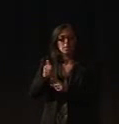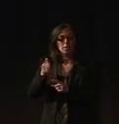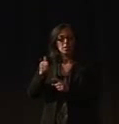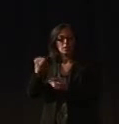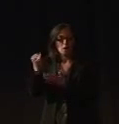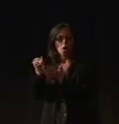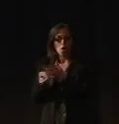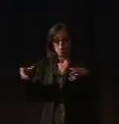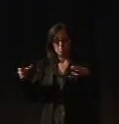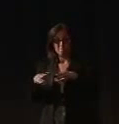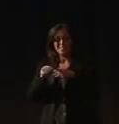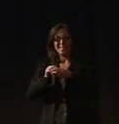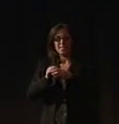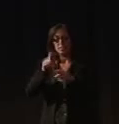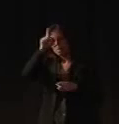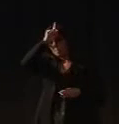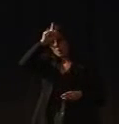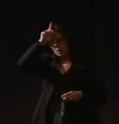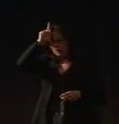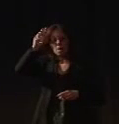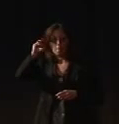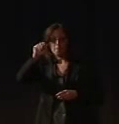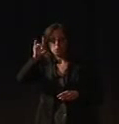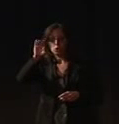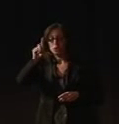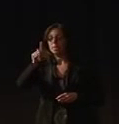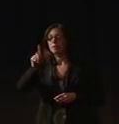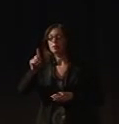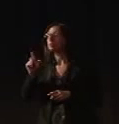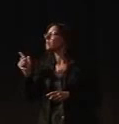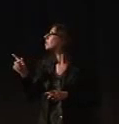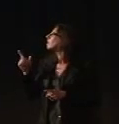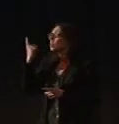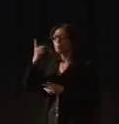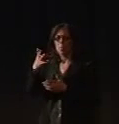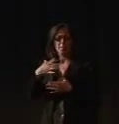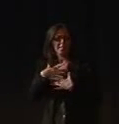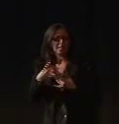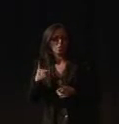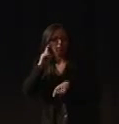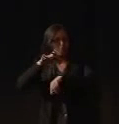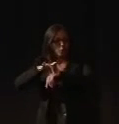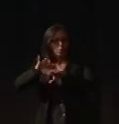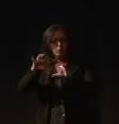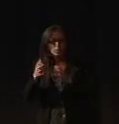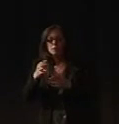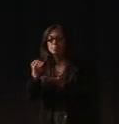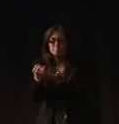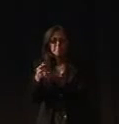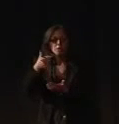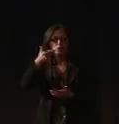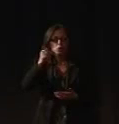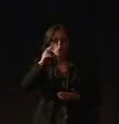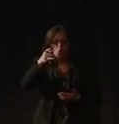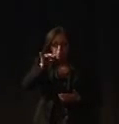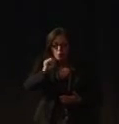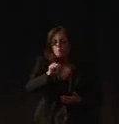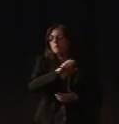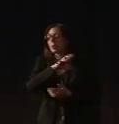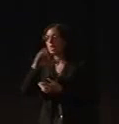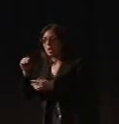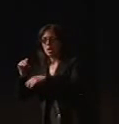artist. And he had tried something which is typically of interest for geographers as well as for artists, which is a new way